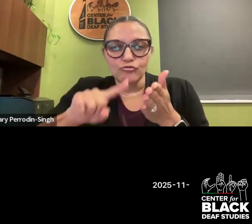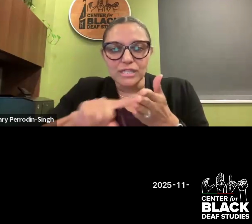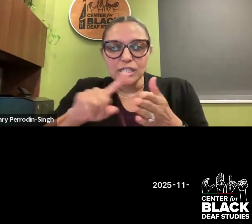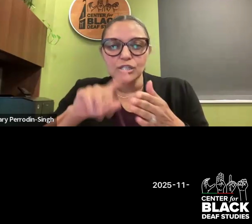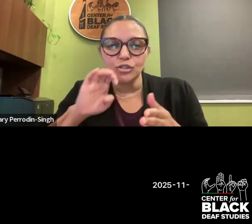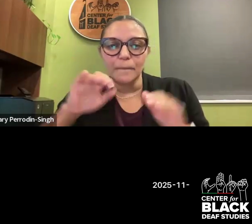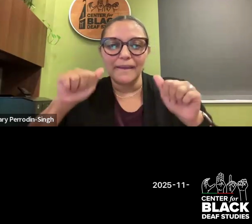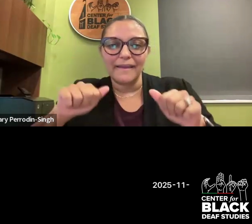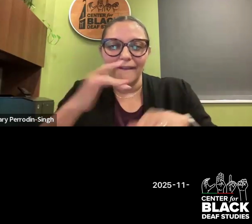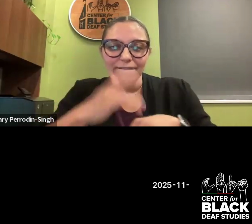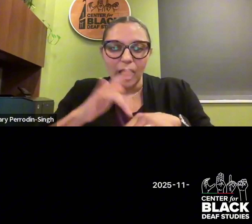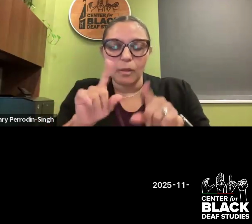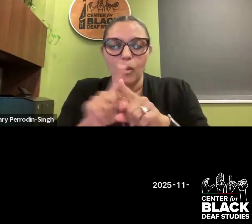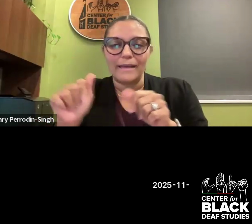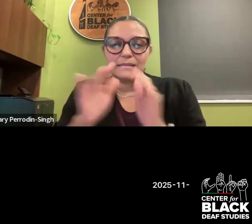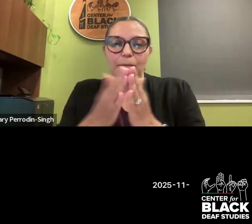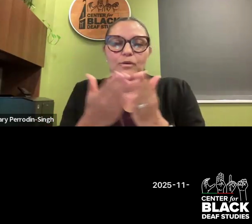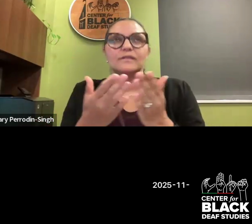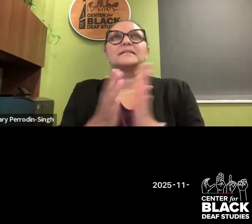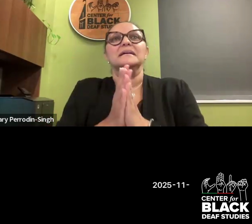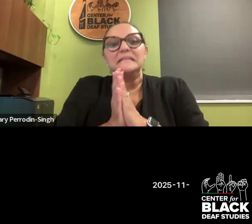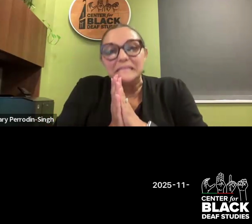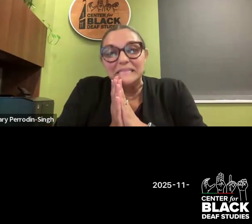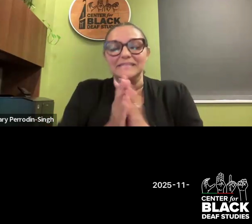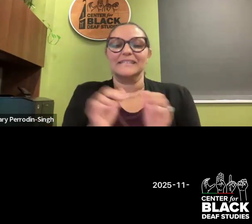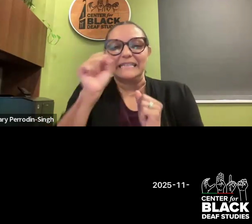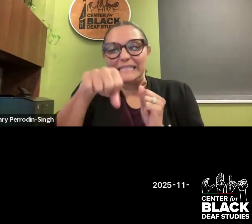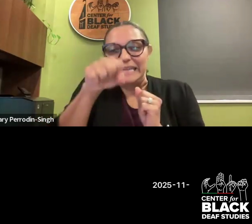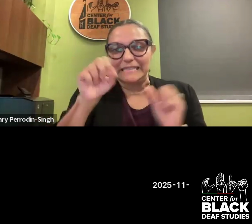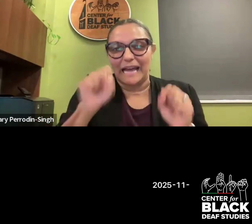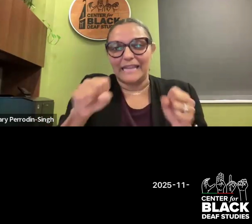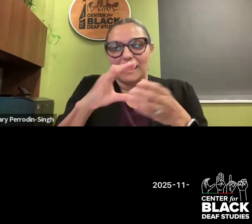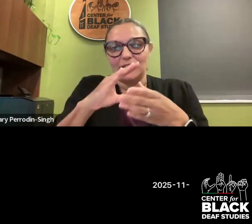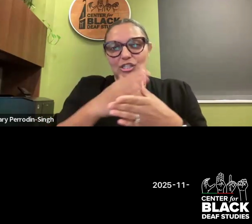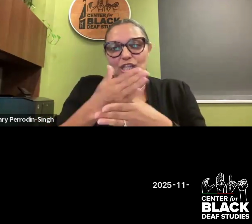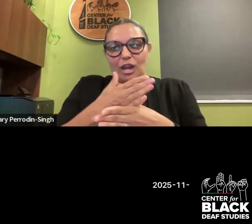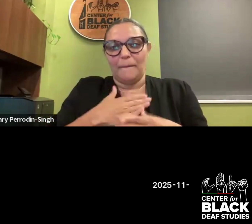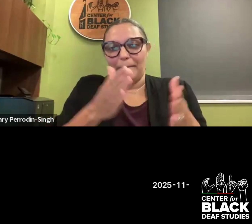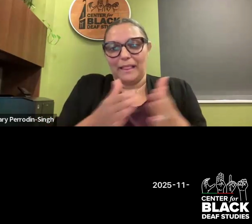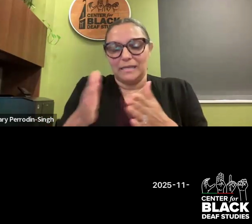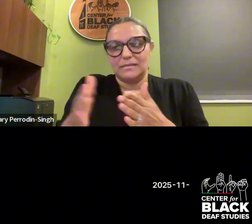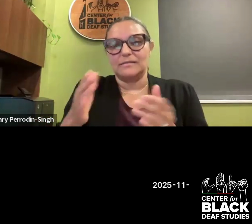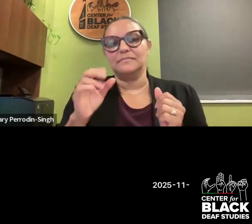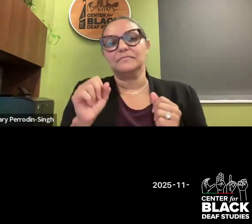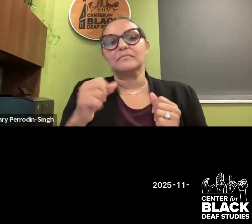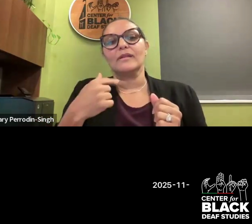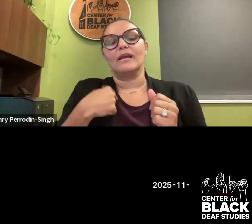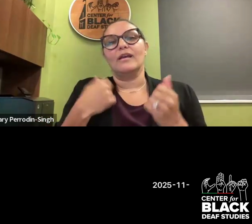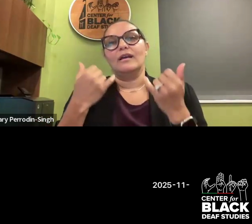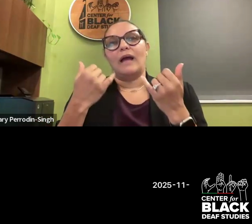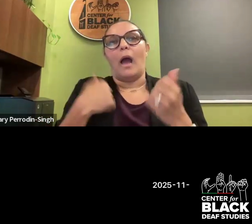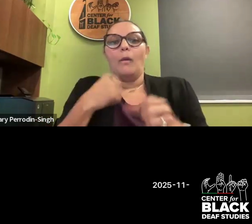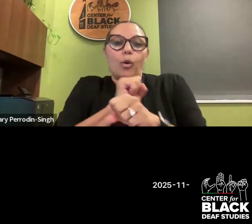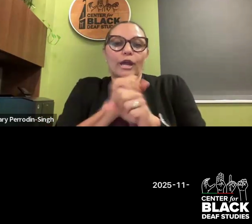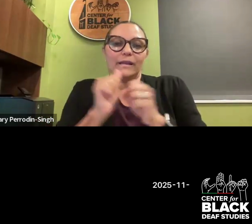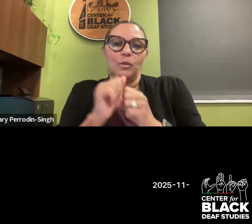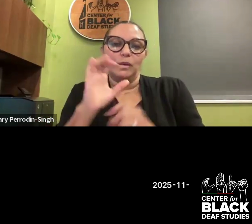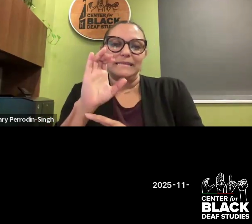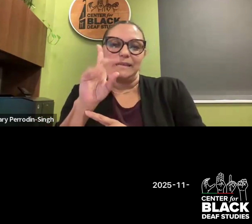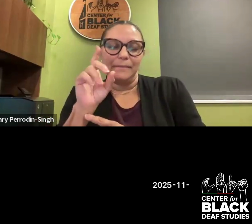your plans for your research will be available as a book? To answer that question, yes, I can share my future plans.